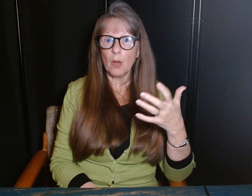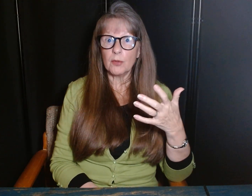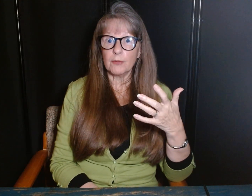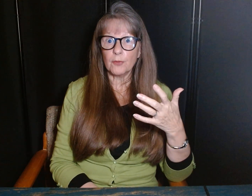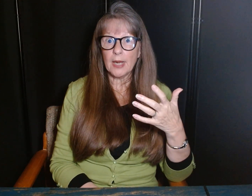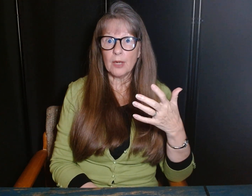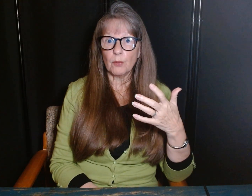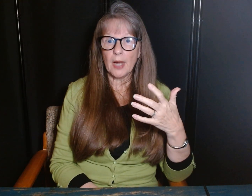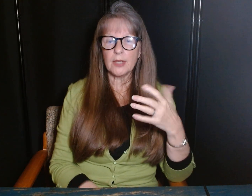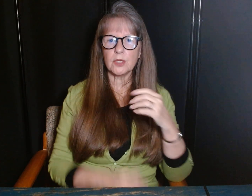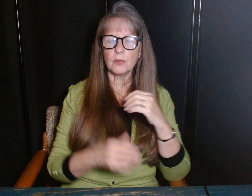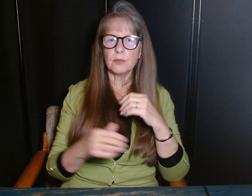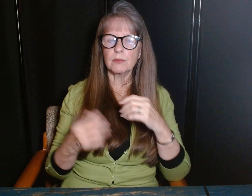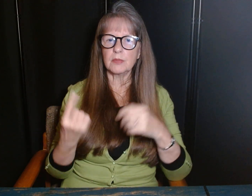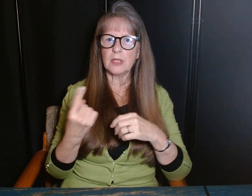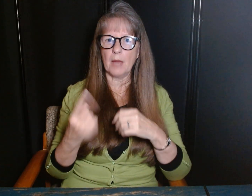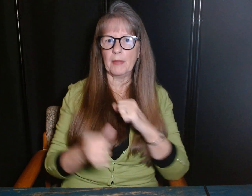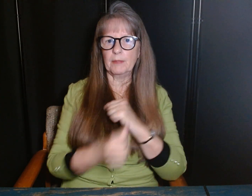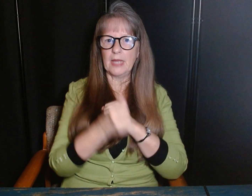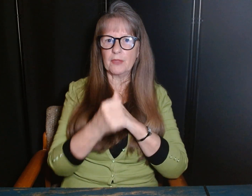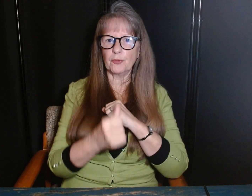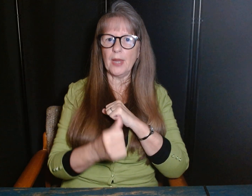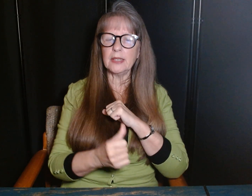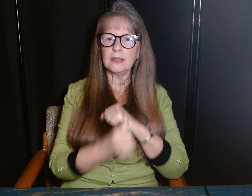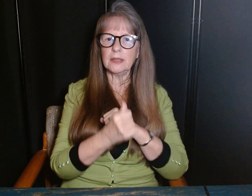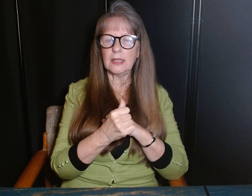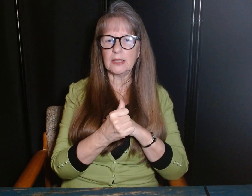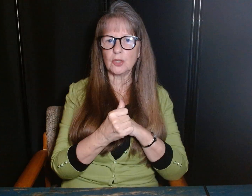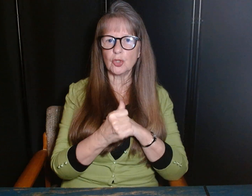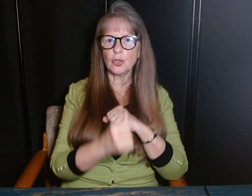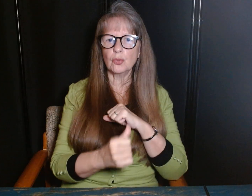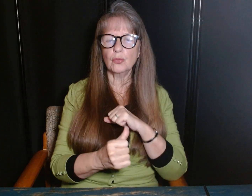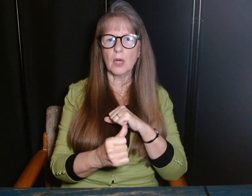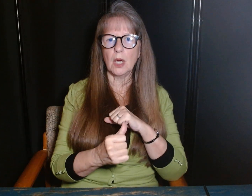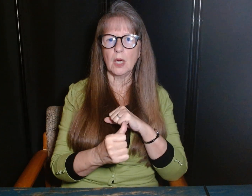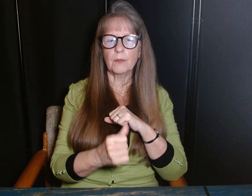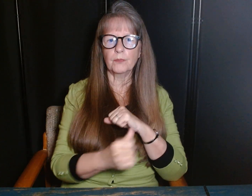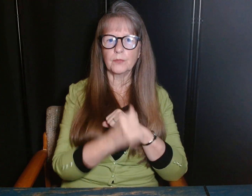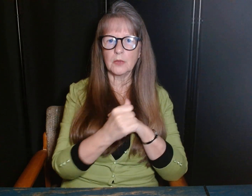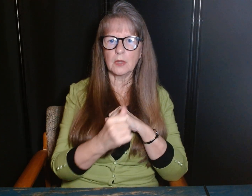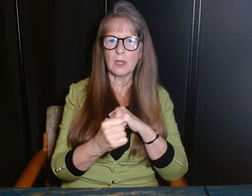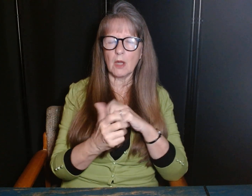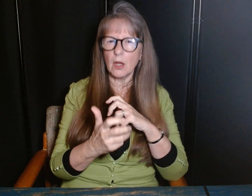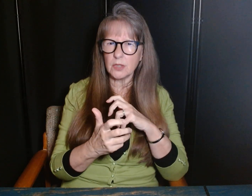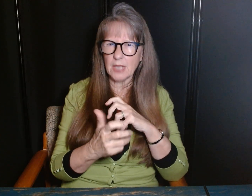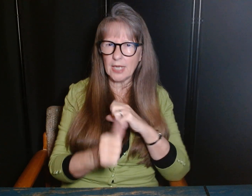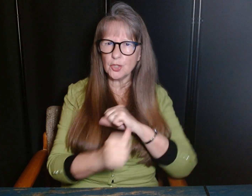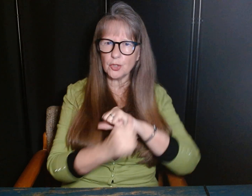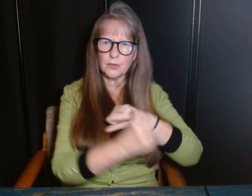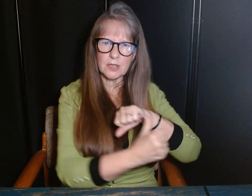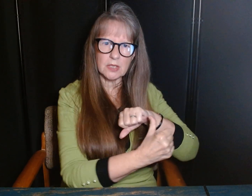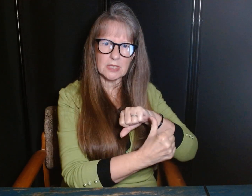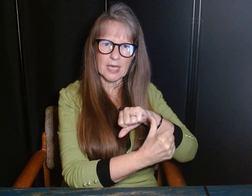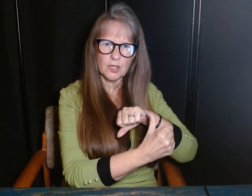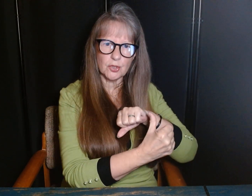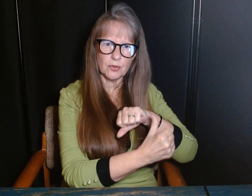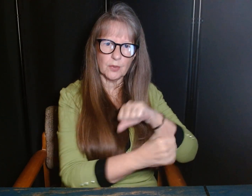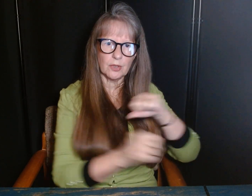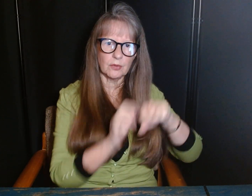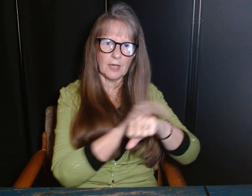afraid, right? So and threaten is to cause danger. This is danger where your left hand